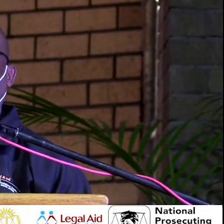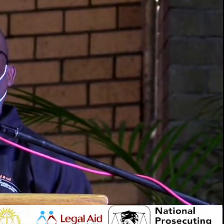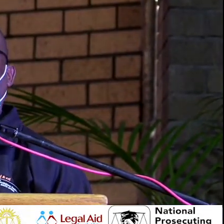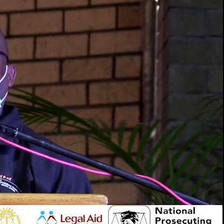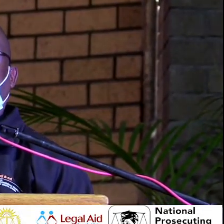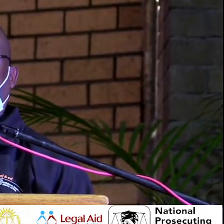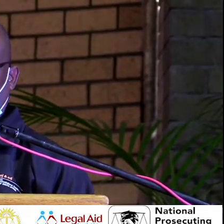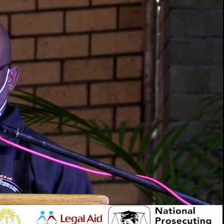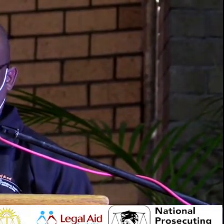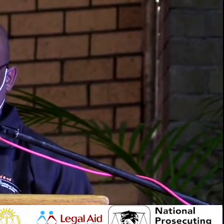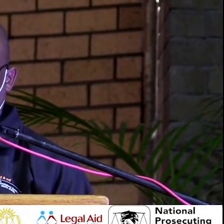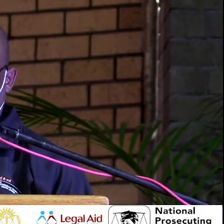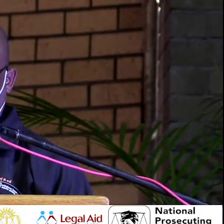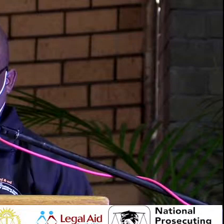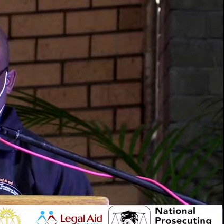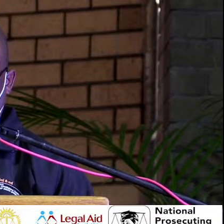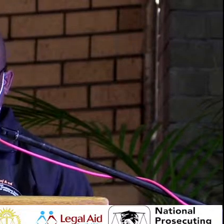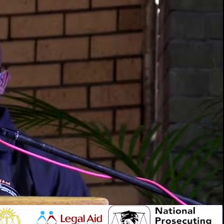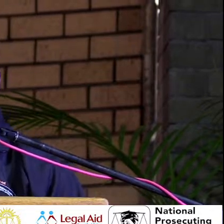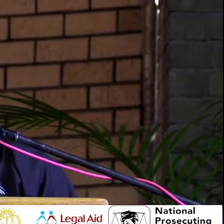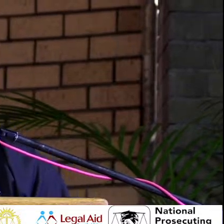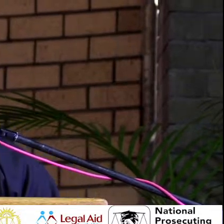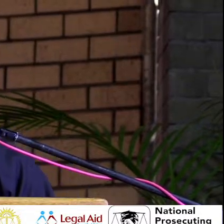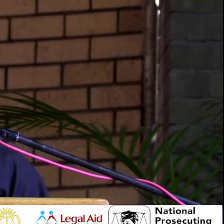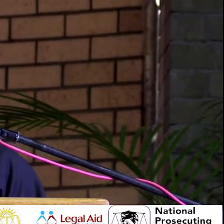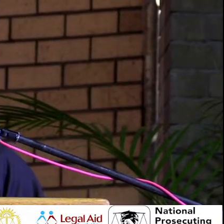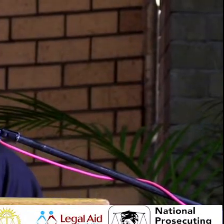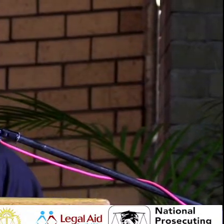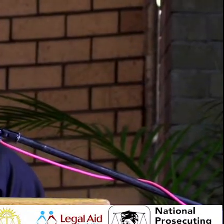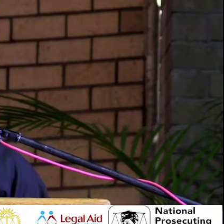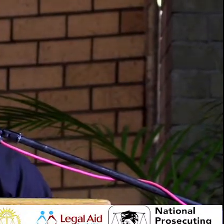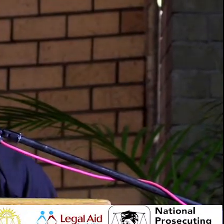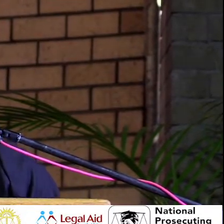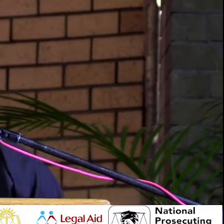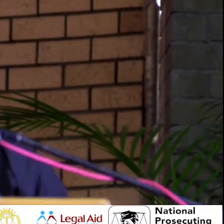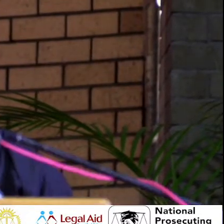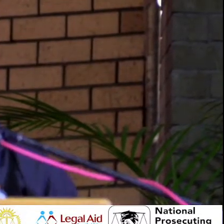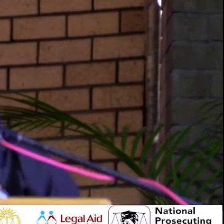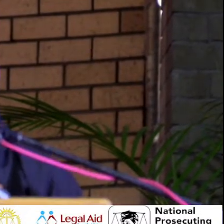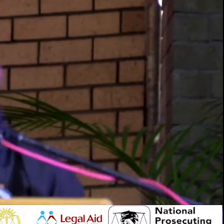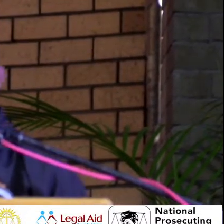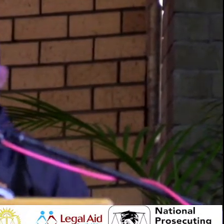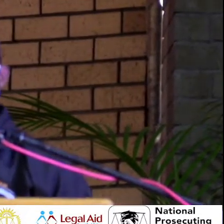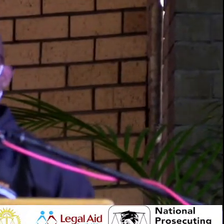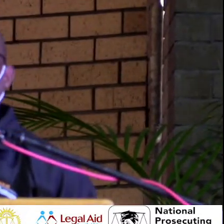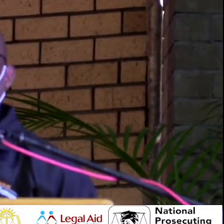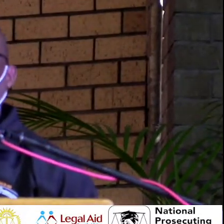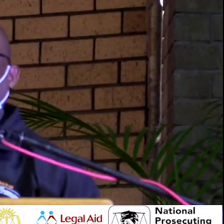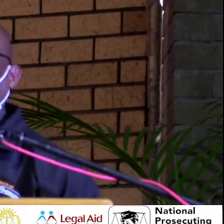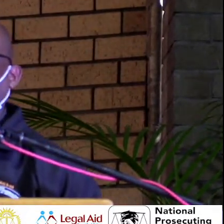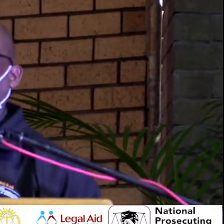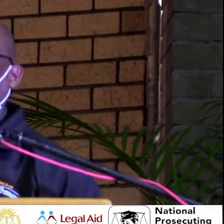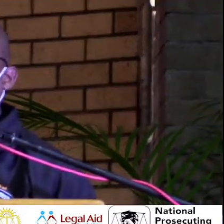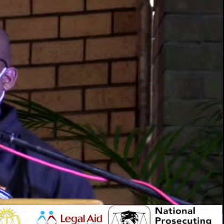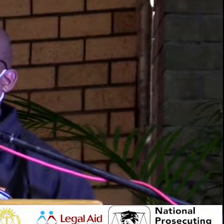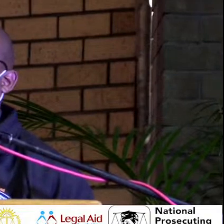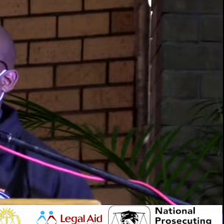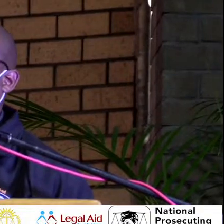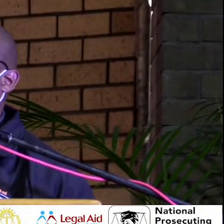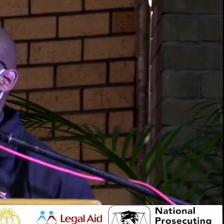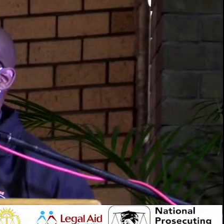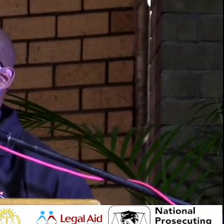abantu lokudlwengula kodwa akhona. Uthi thina bantu basekuhlaleni sathanda